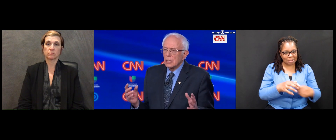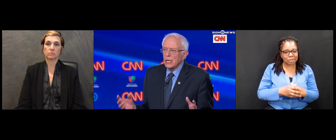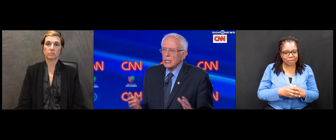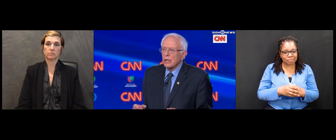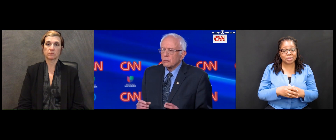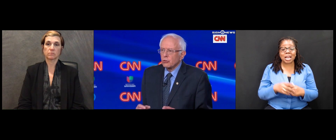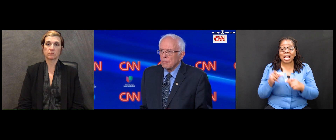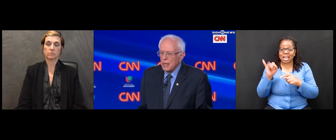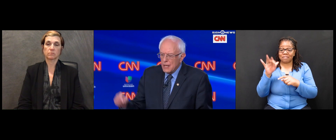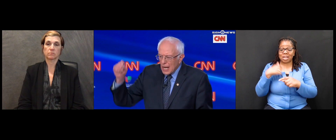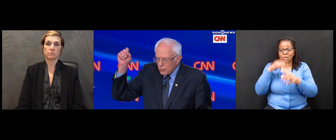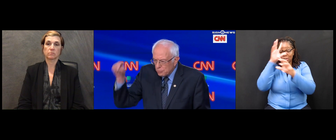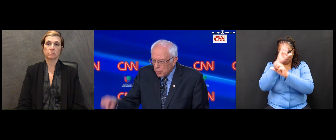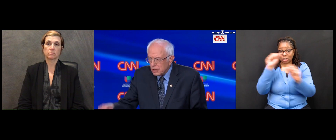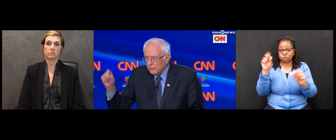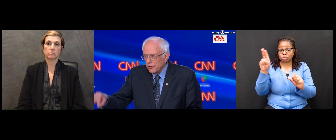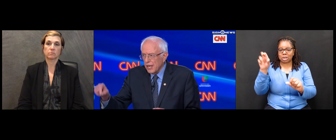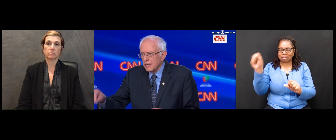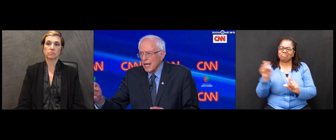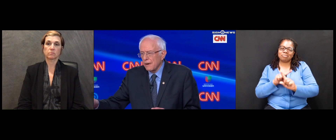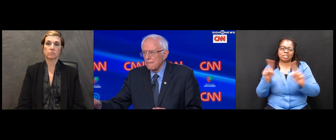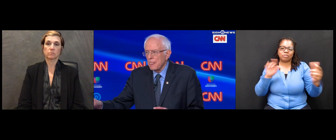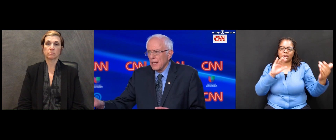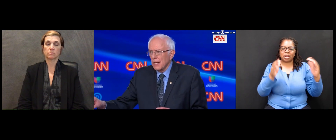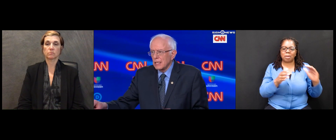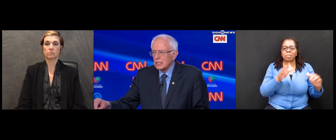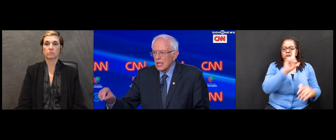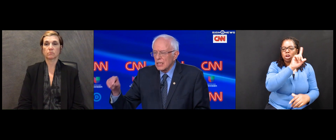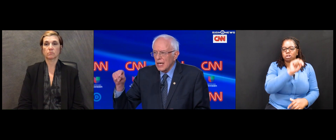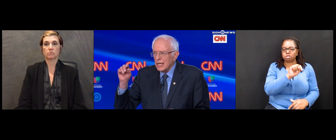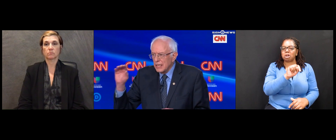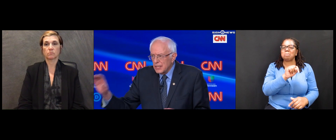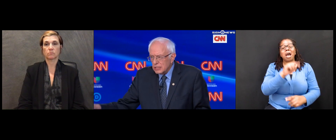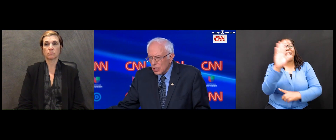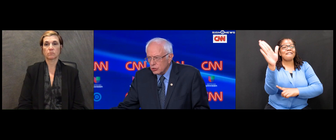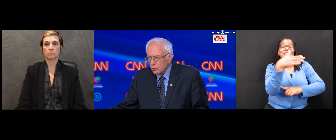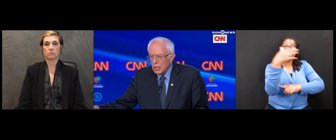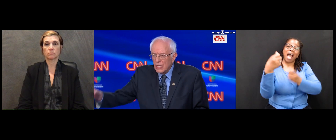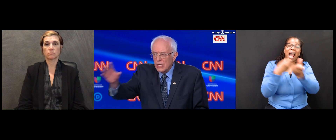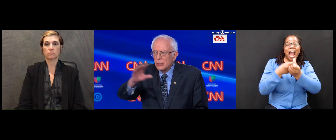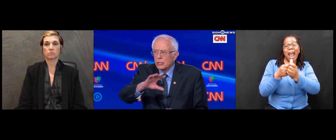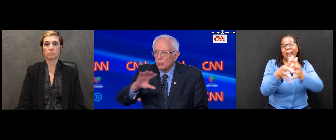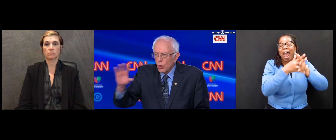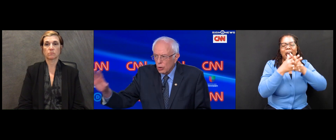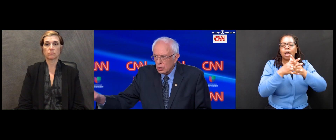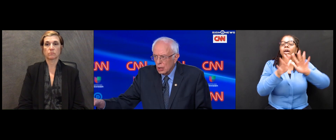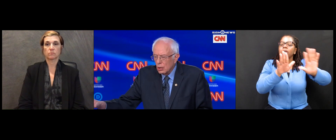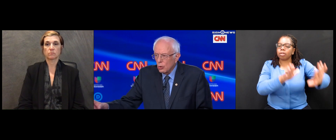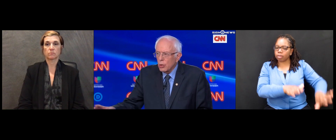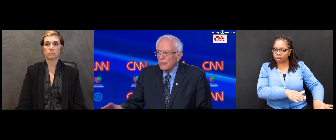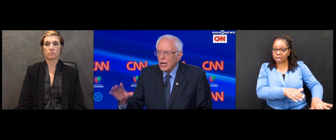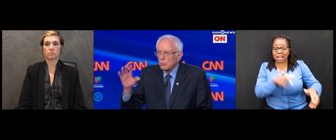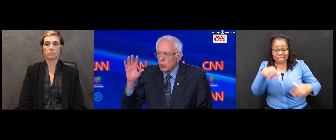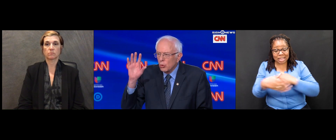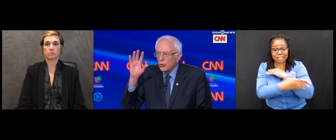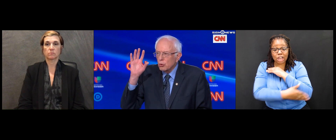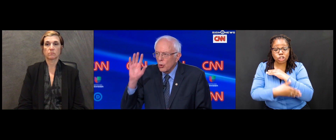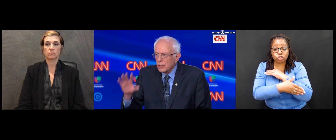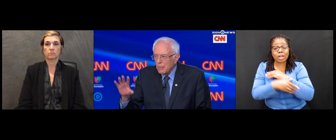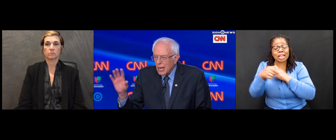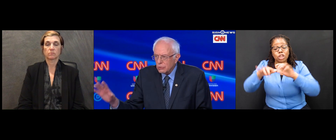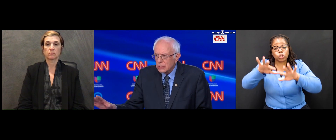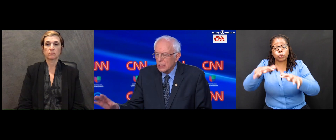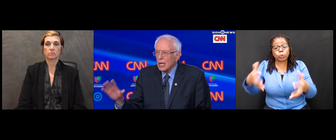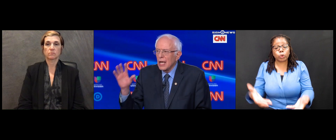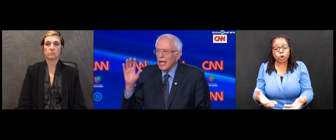States, unlike Donald Trump, I will put the flag down and say that in this country and in this world, we have got to move